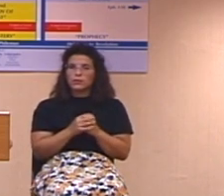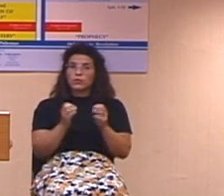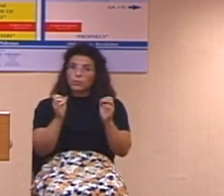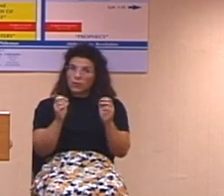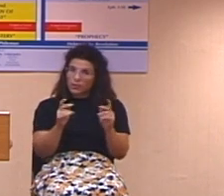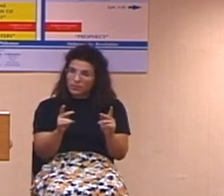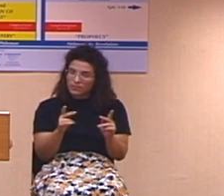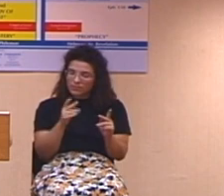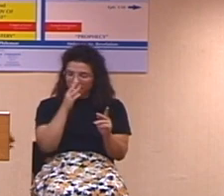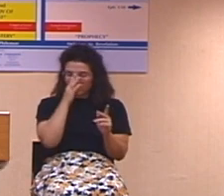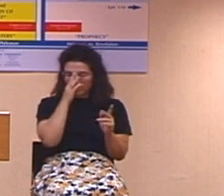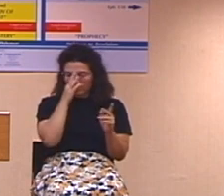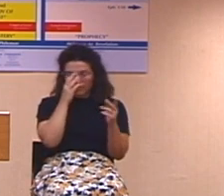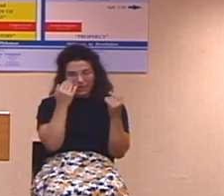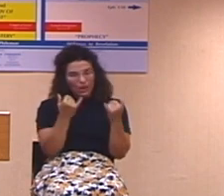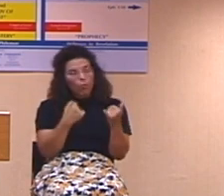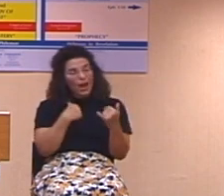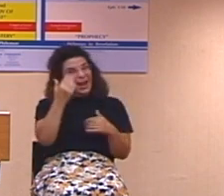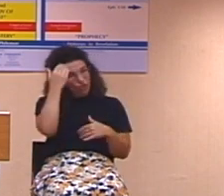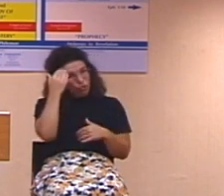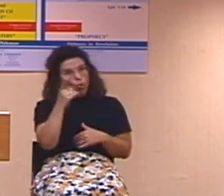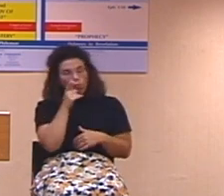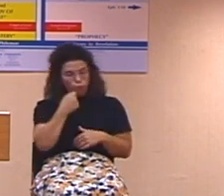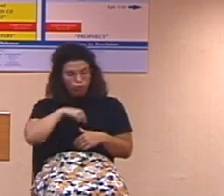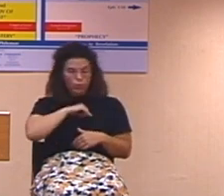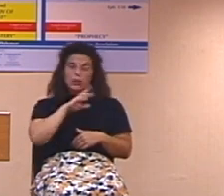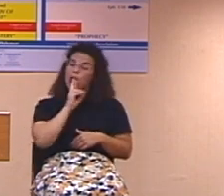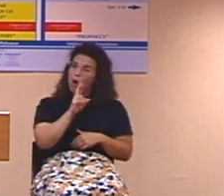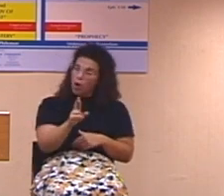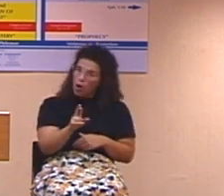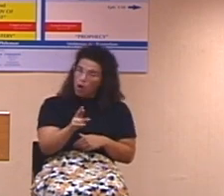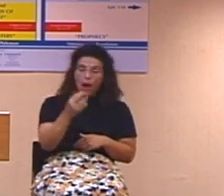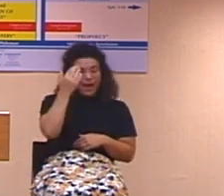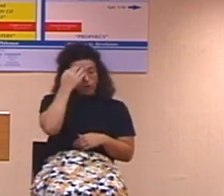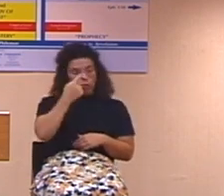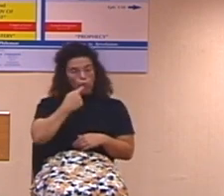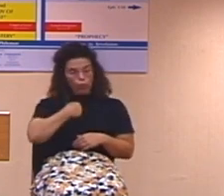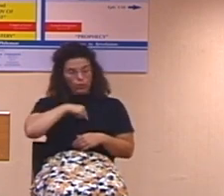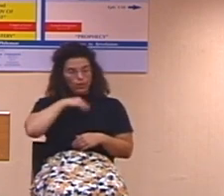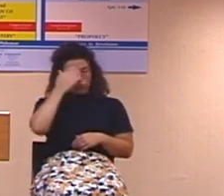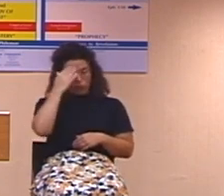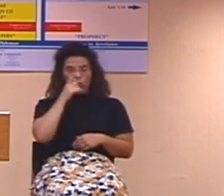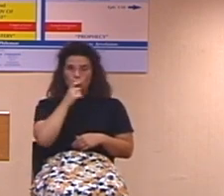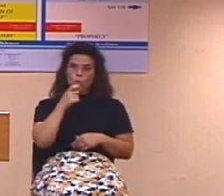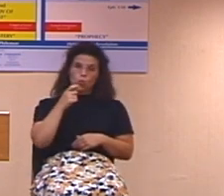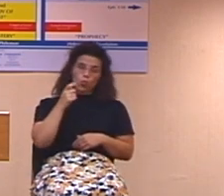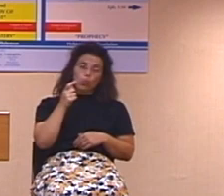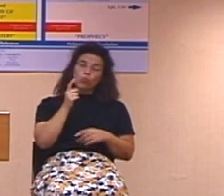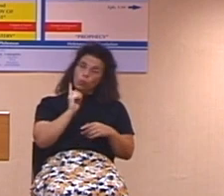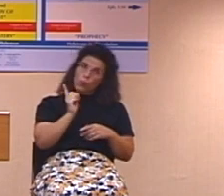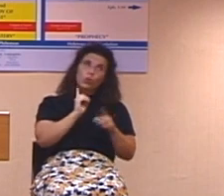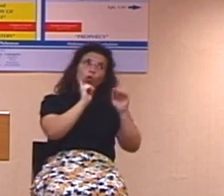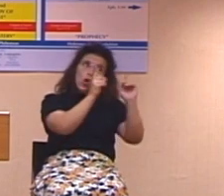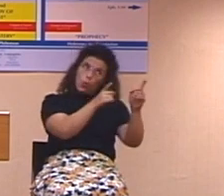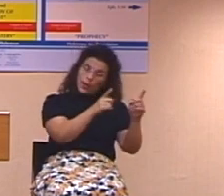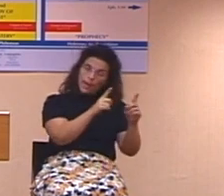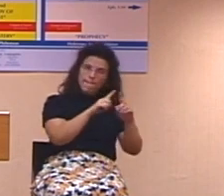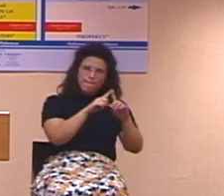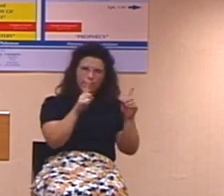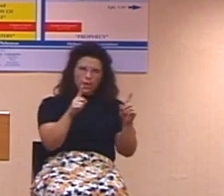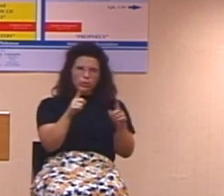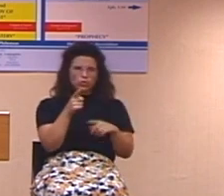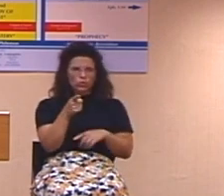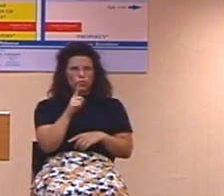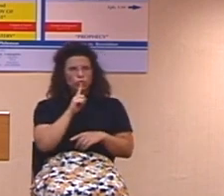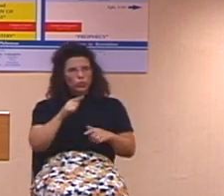Okay? Now, I know we know who we are, and I know we know who we are. Where we're going, but do